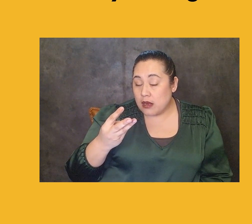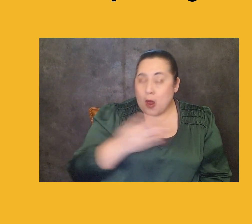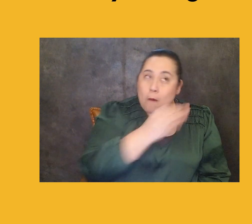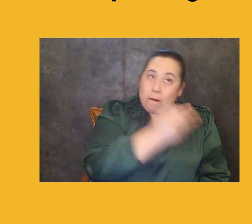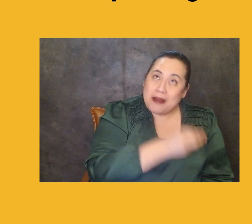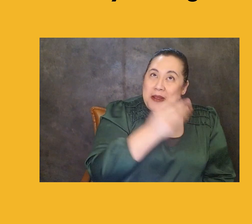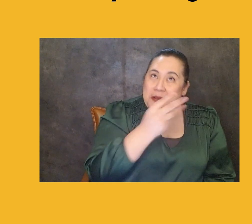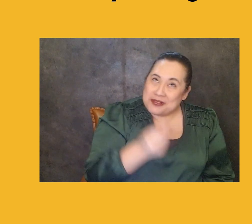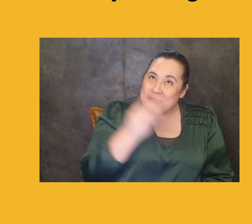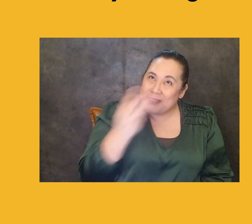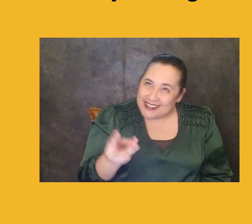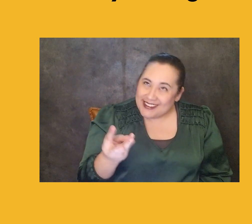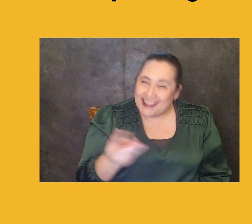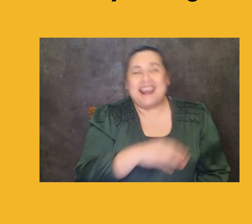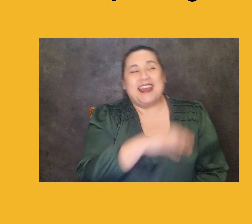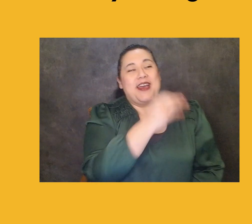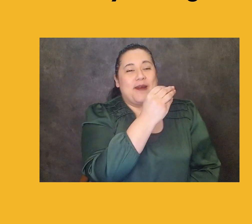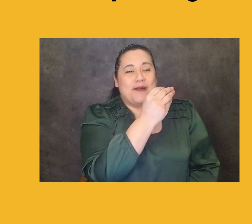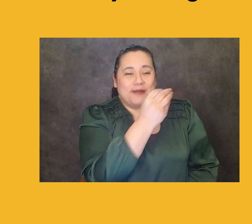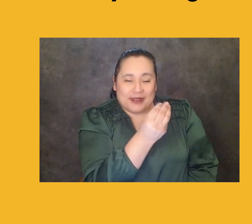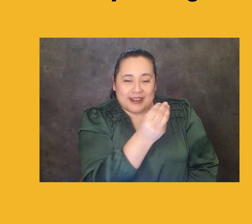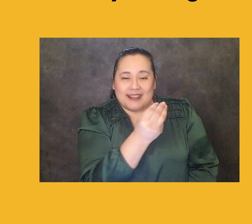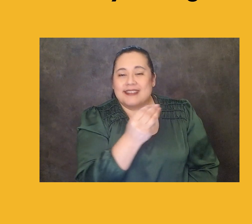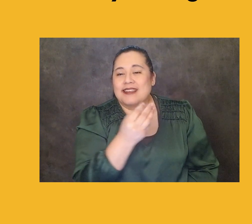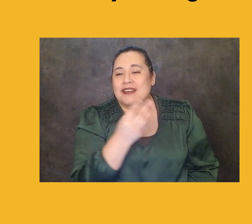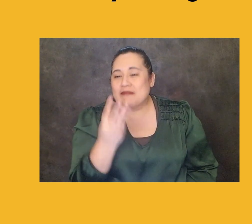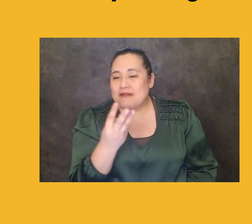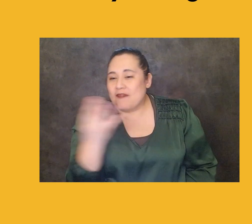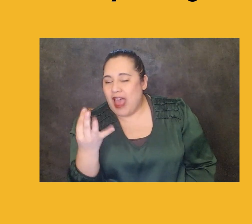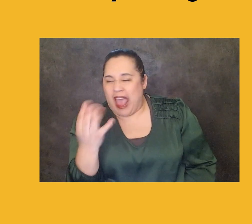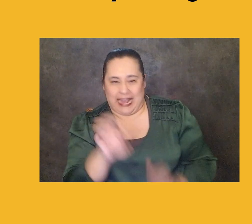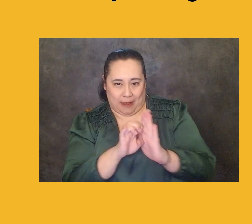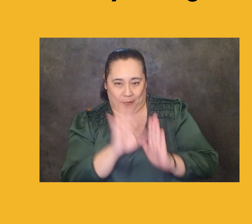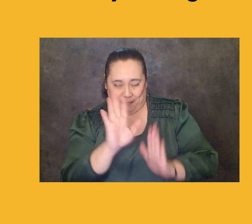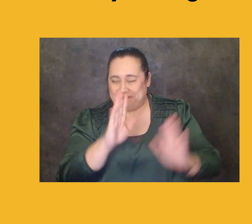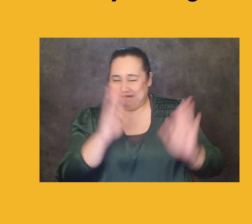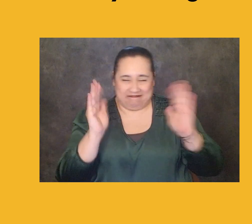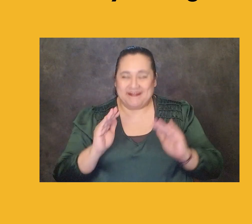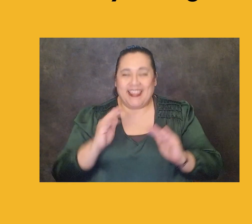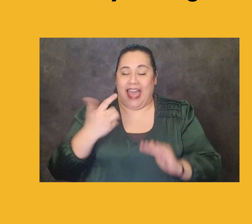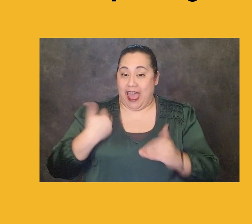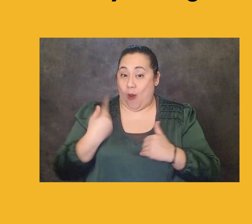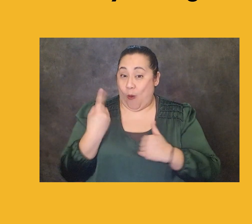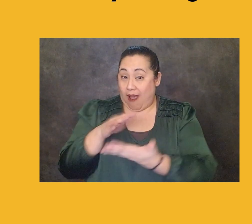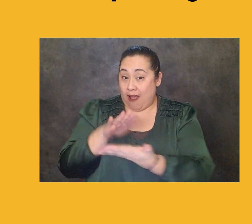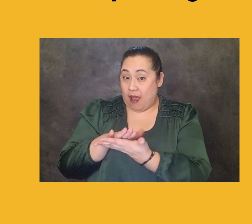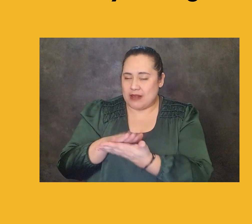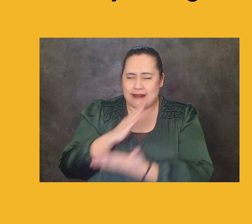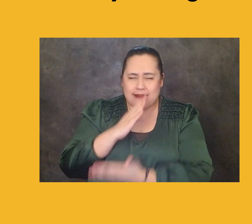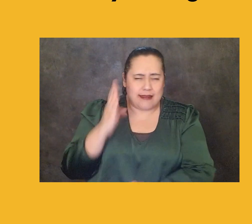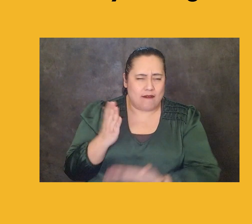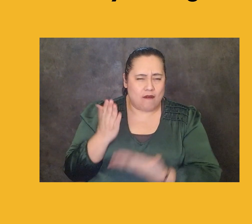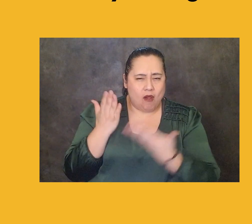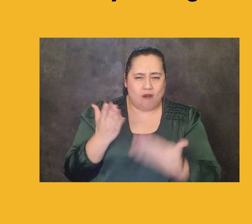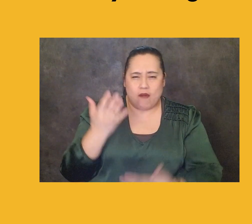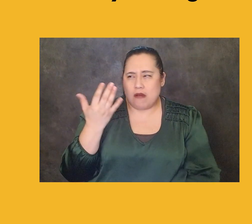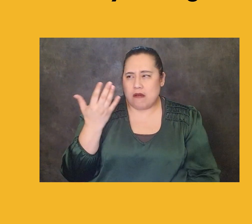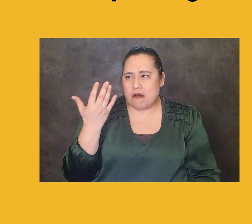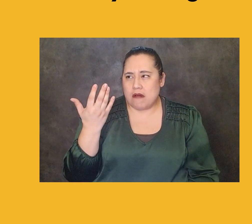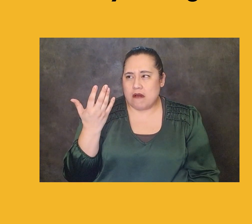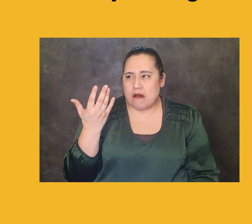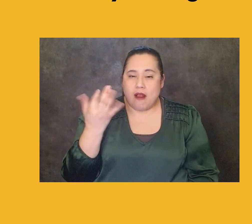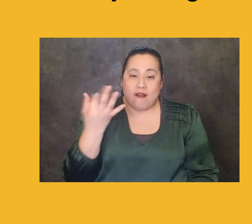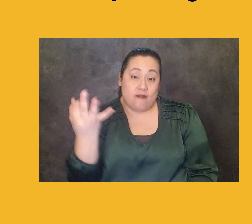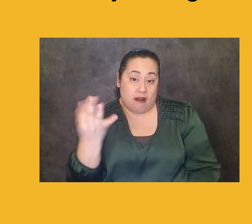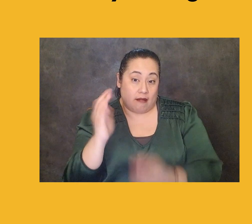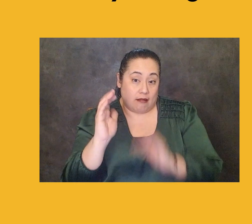Monday, Wednesday for classes, or Monday, Wednesday, Friday, for example. At one campus, they never had, for example,